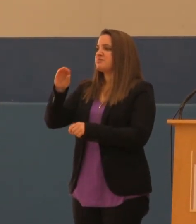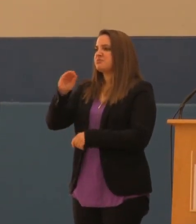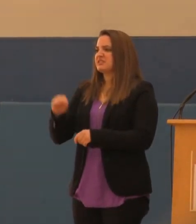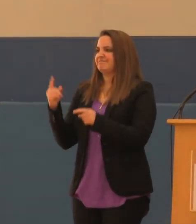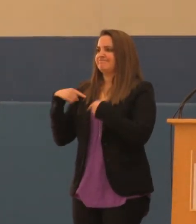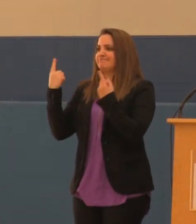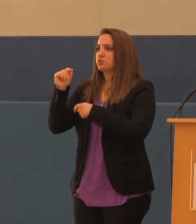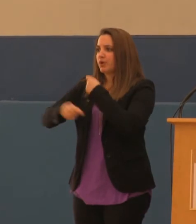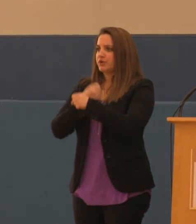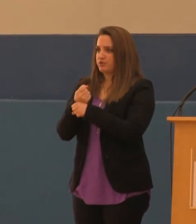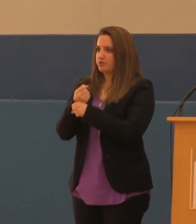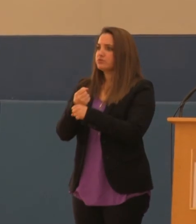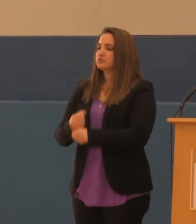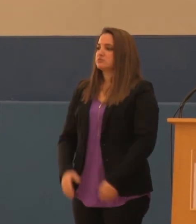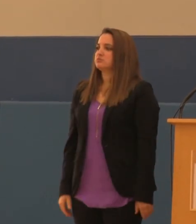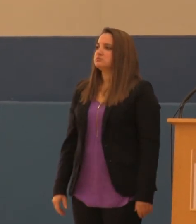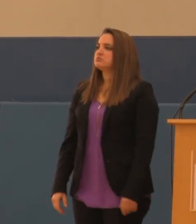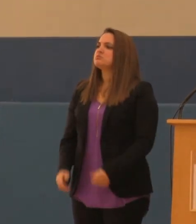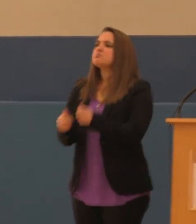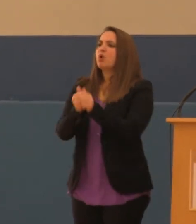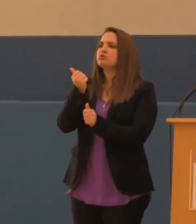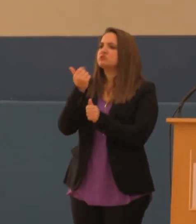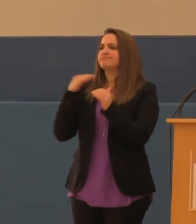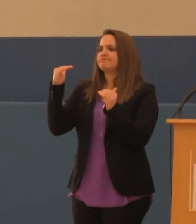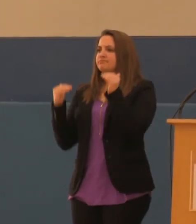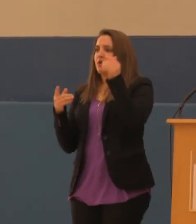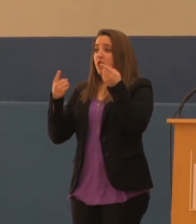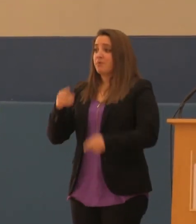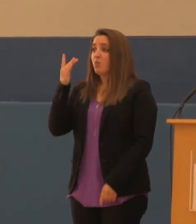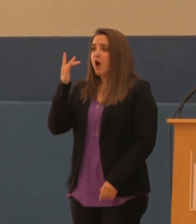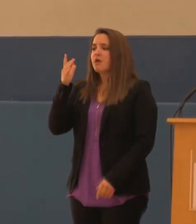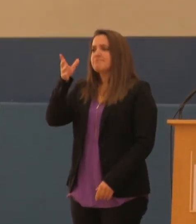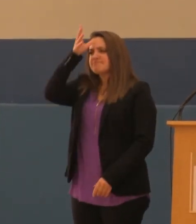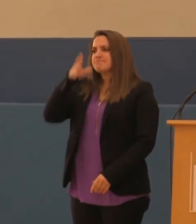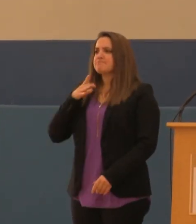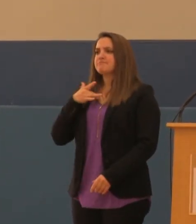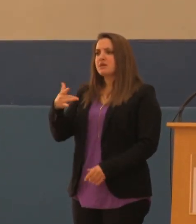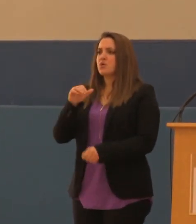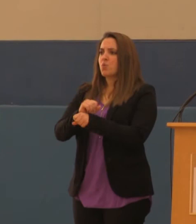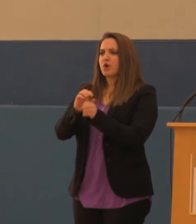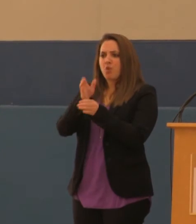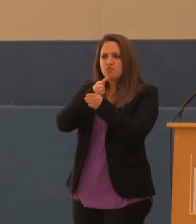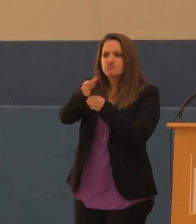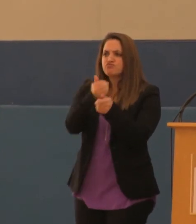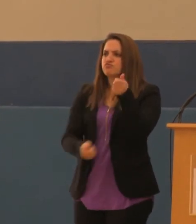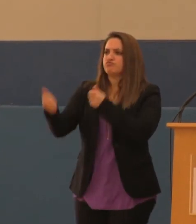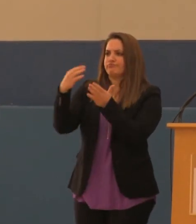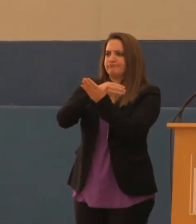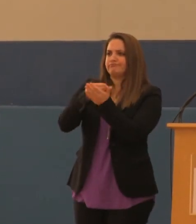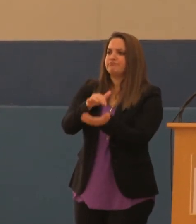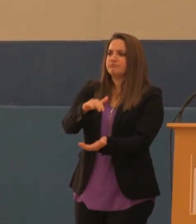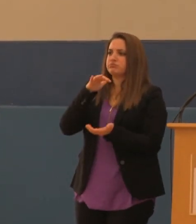decades. Most of the discrepancy is because men work in high-paying fields, in more lucrative fields, and most